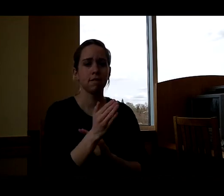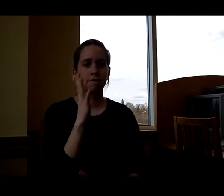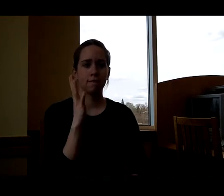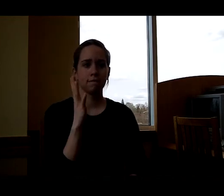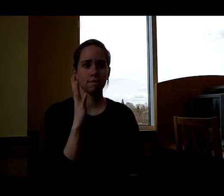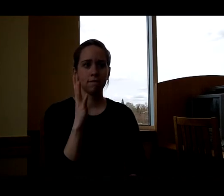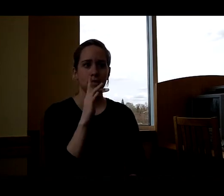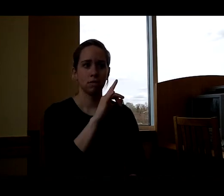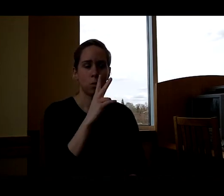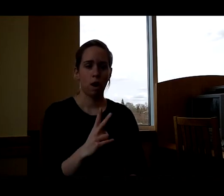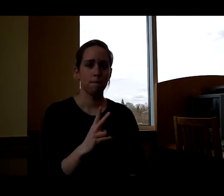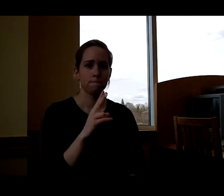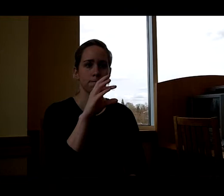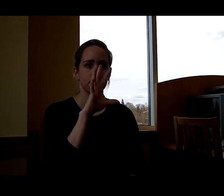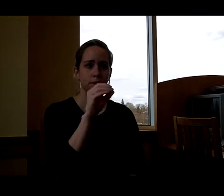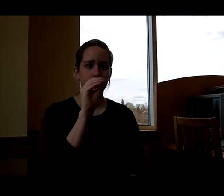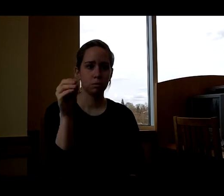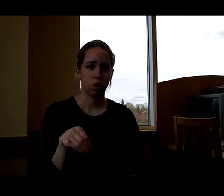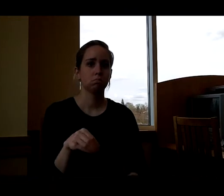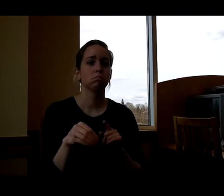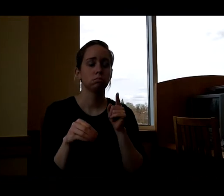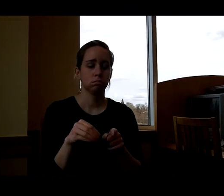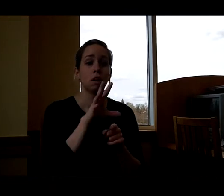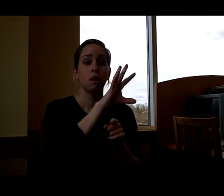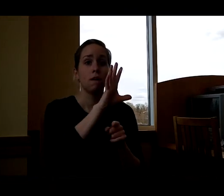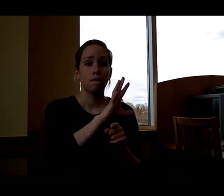1/2, 50%. That's relative humidity.